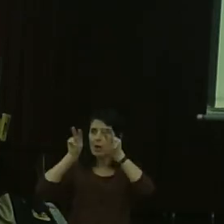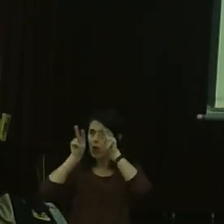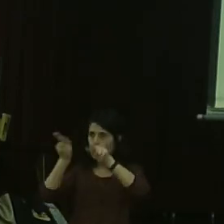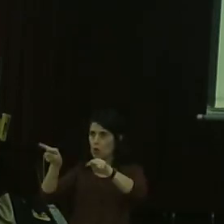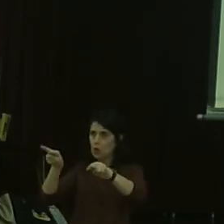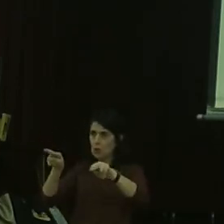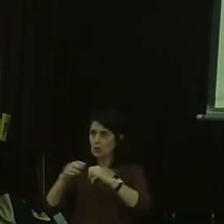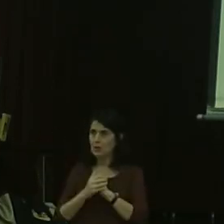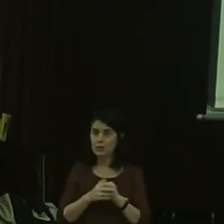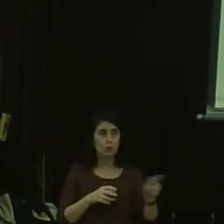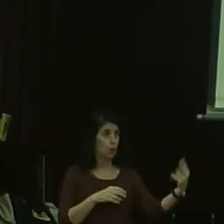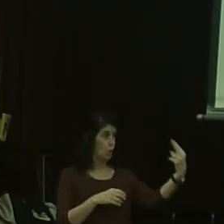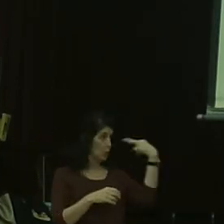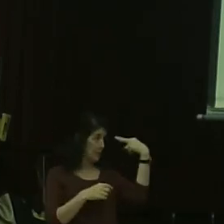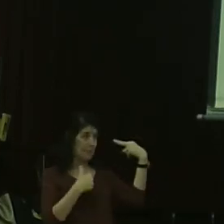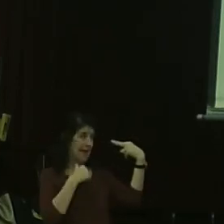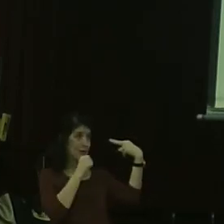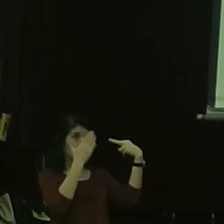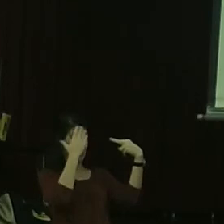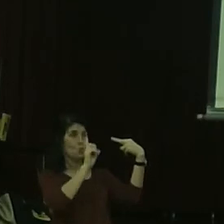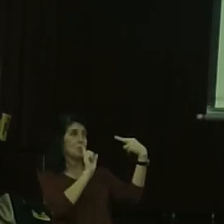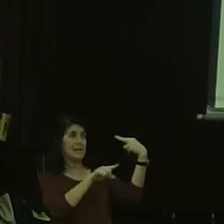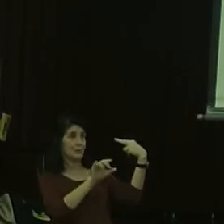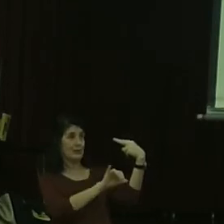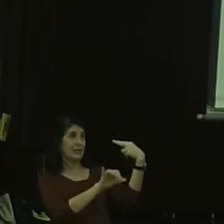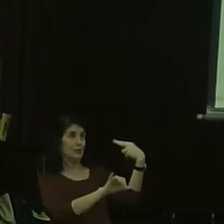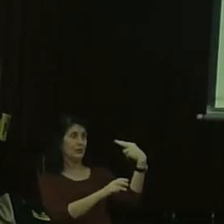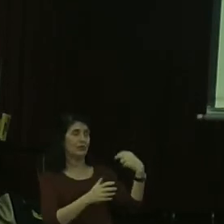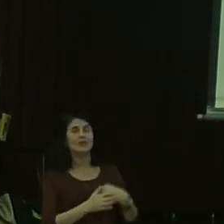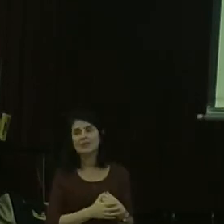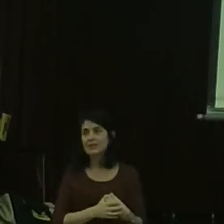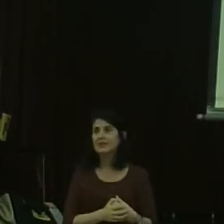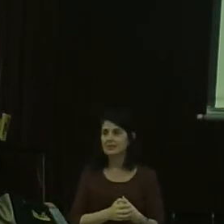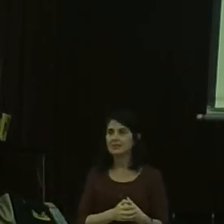have the answer. Me because I don't know the